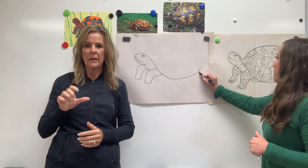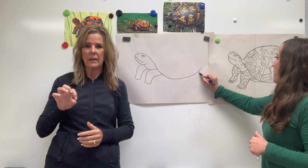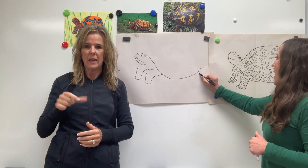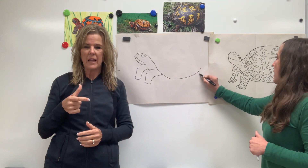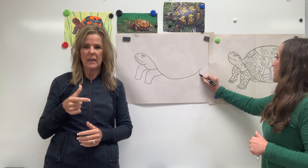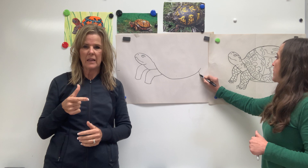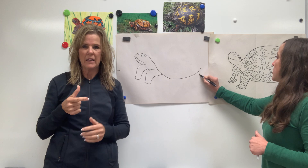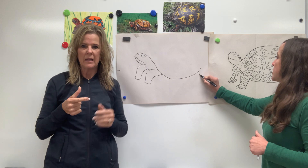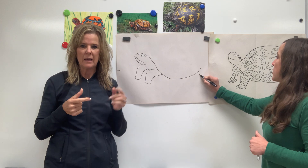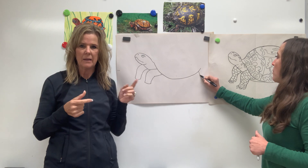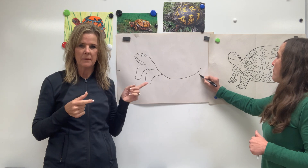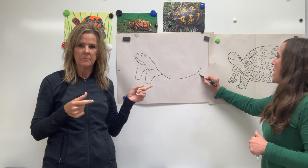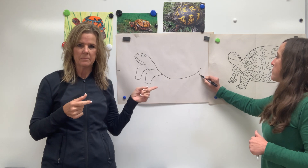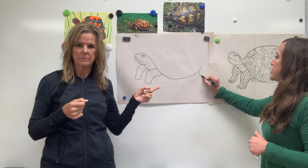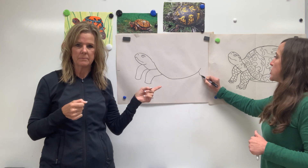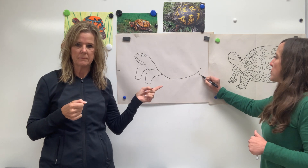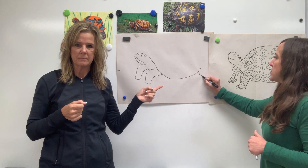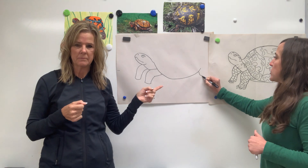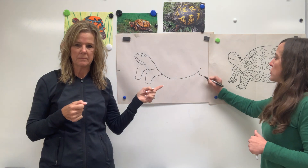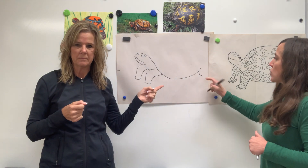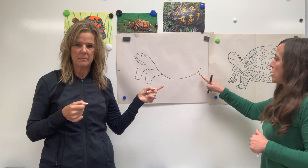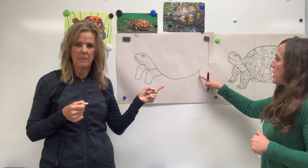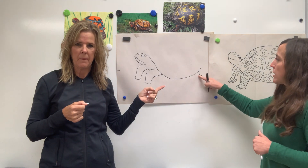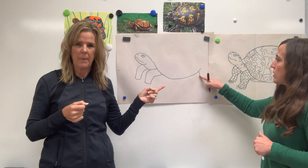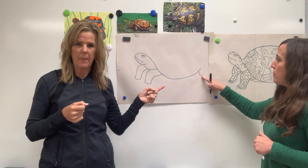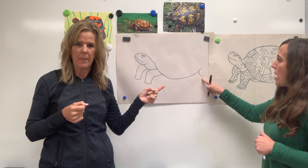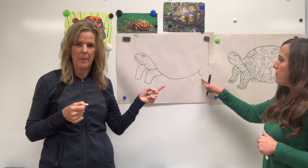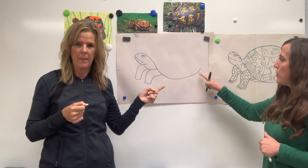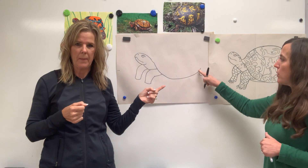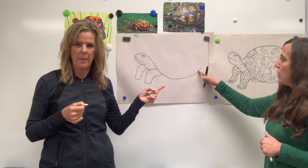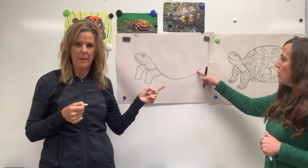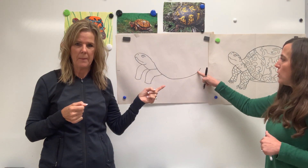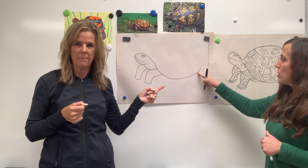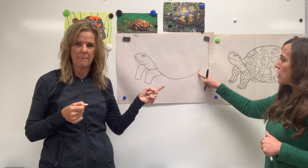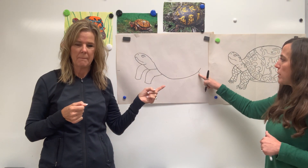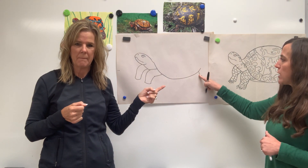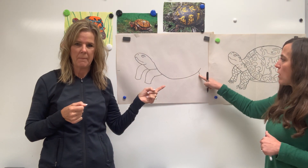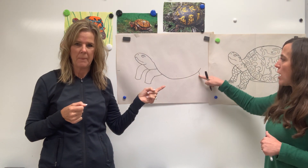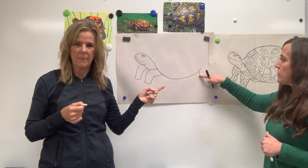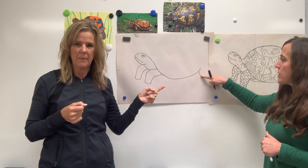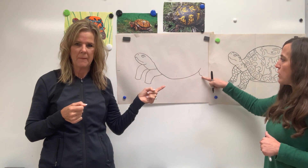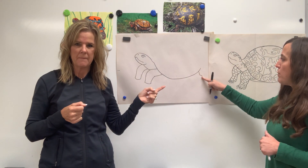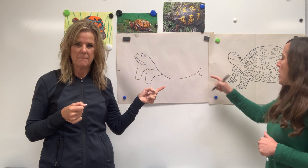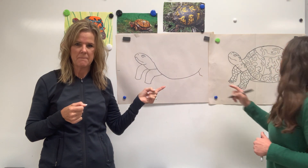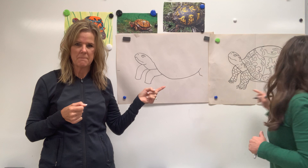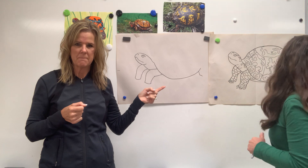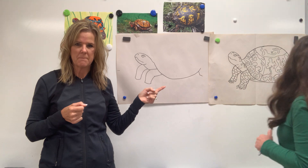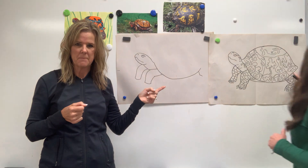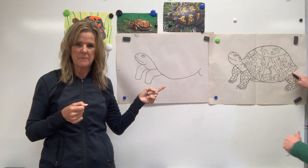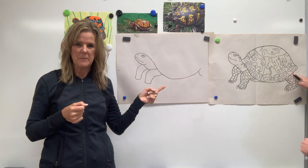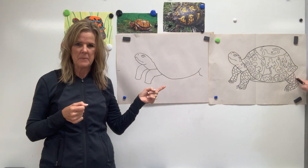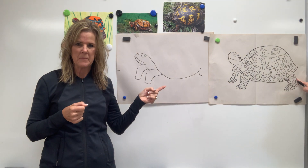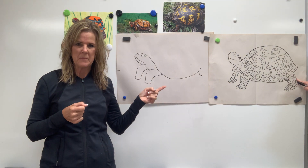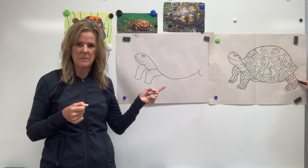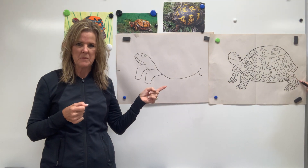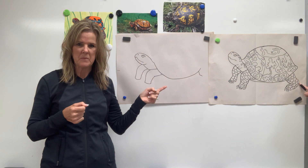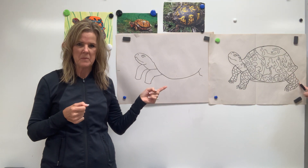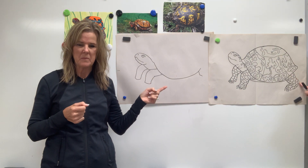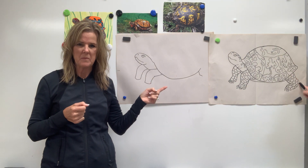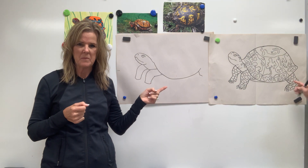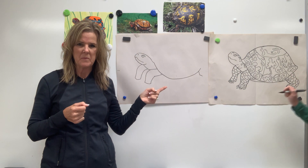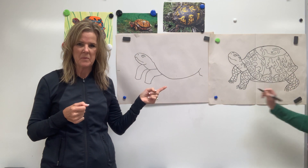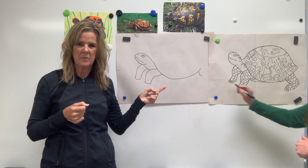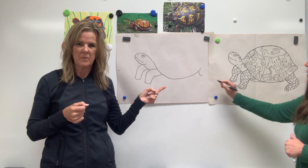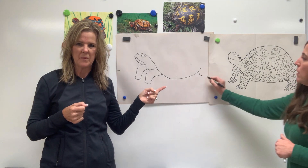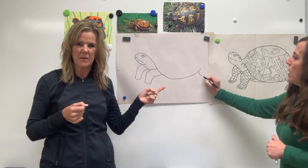curves back and then there's a little bump to it. So you're gonna make a little bump. You're gonna make a line with a little bump, a line with a little